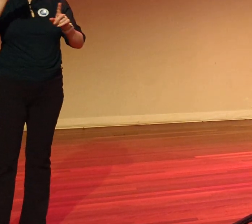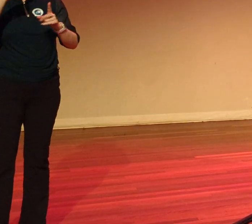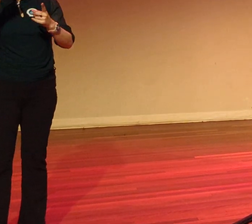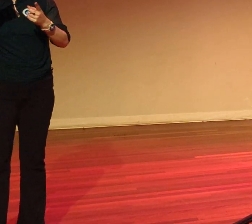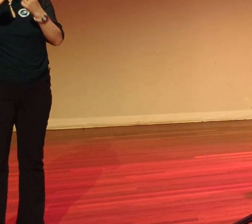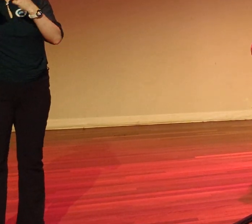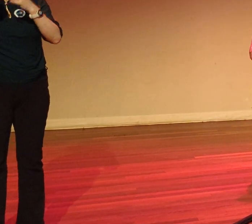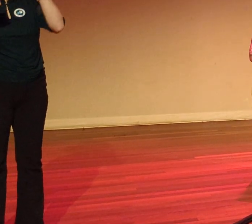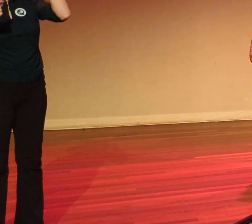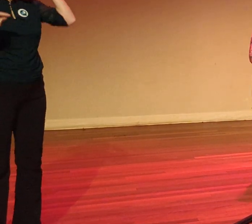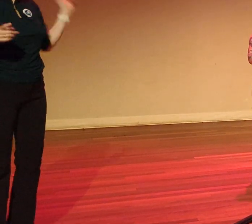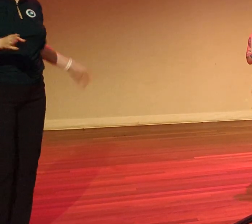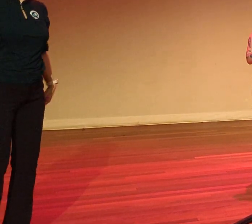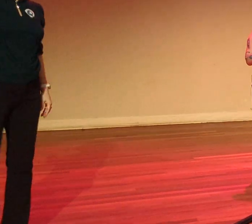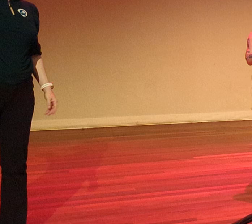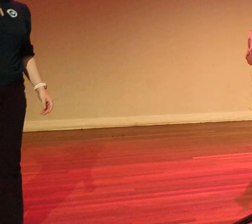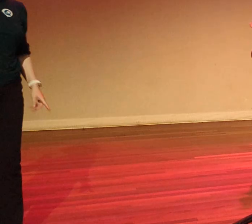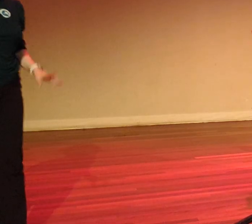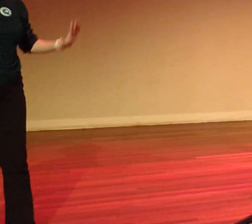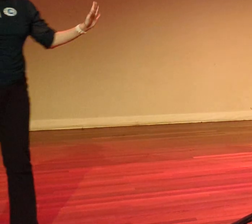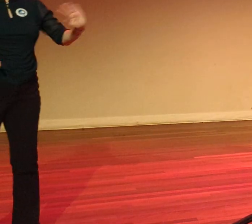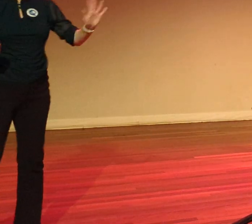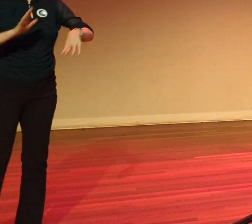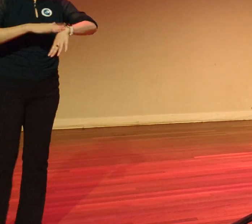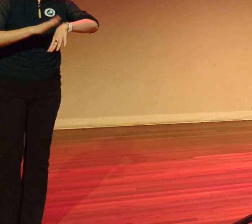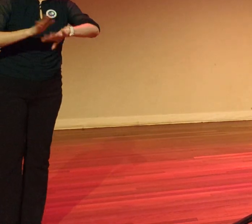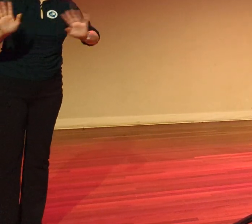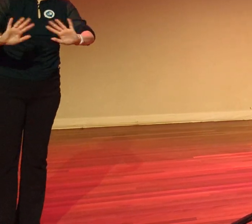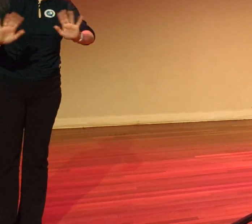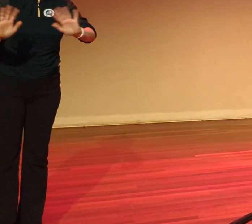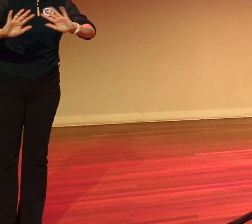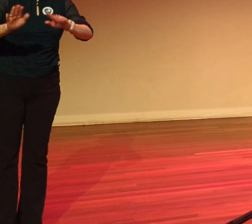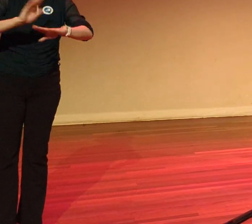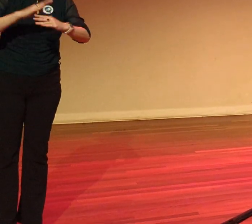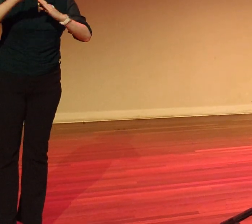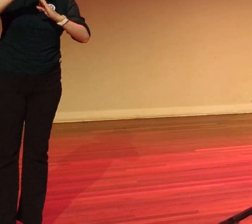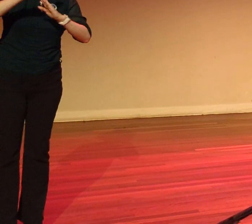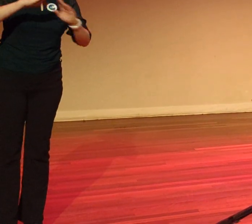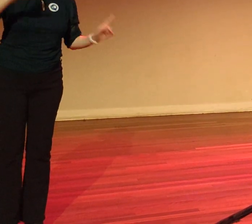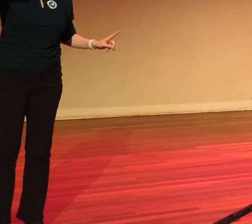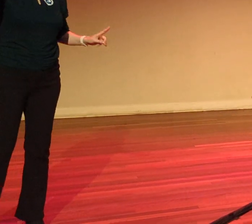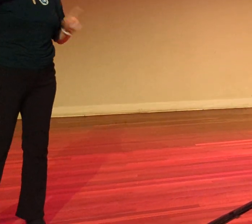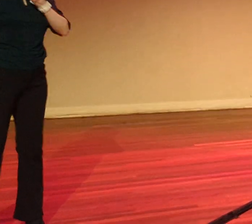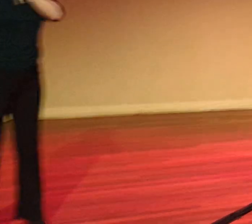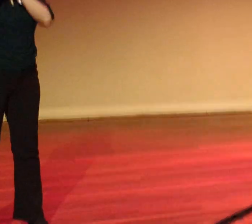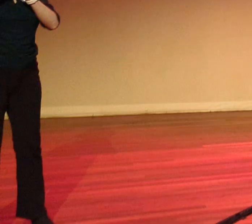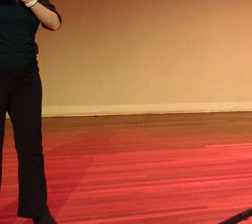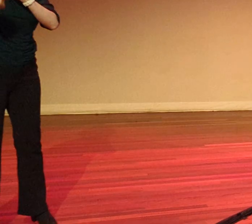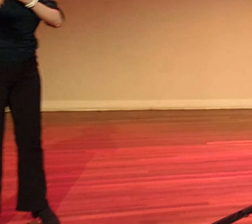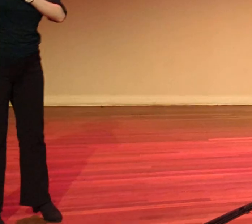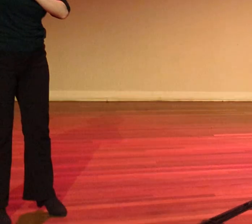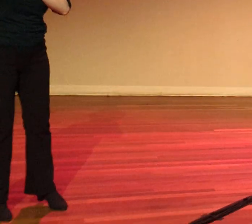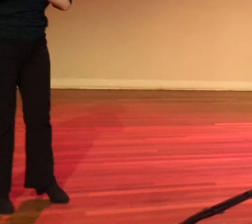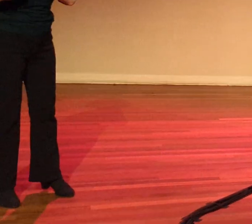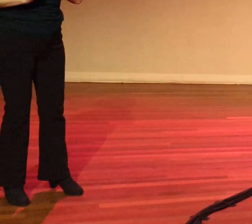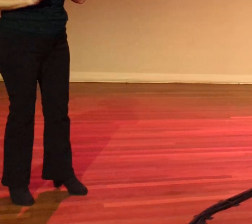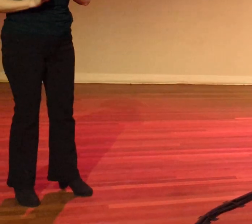here? Later. No, we don't have time. We'll go already for the next presenter. Find me afterwards. Yes.